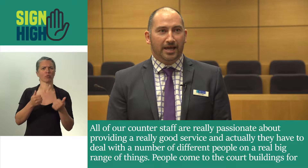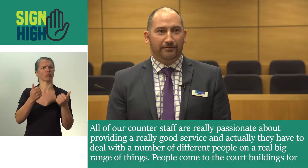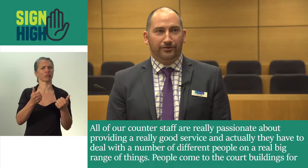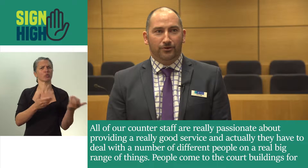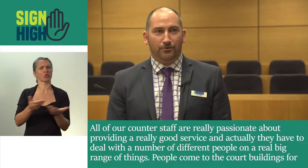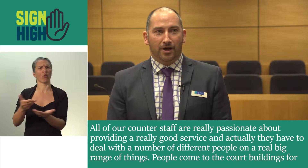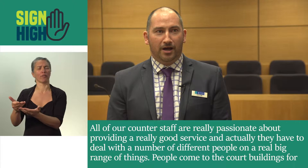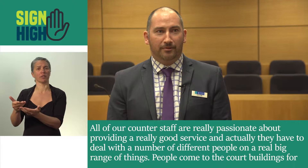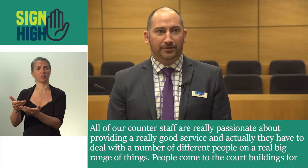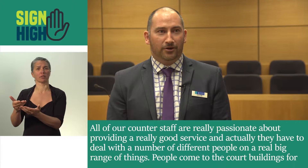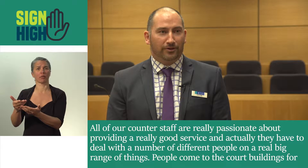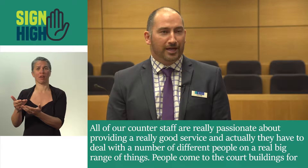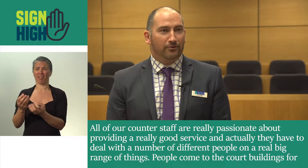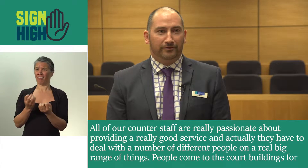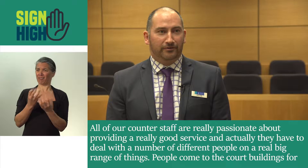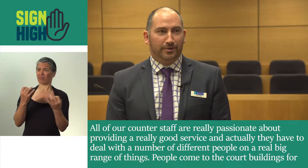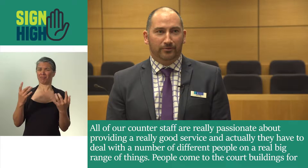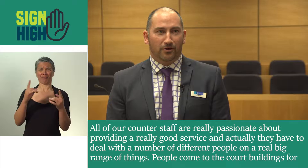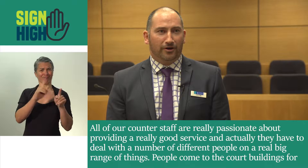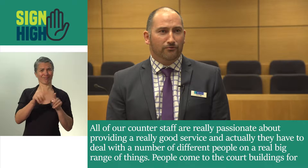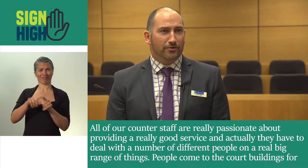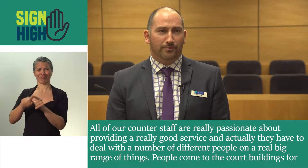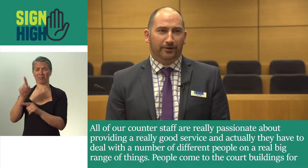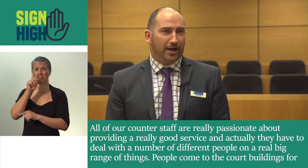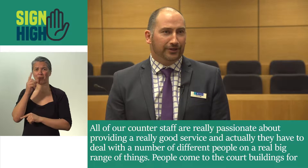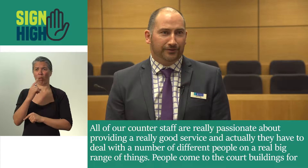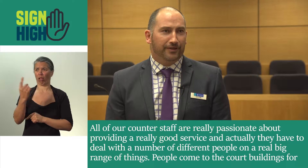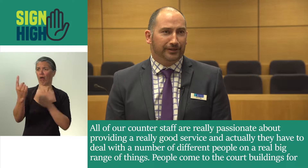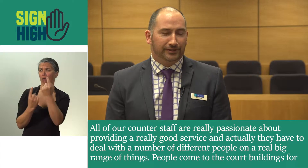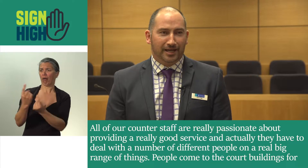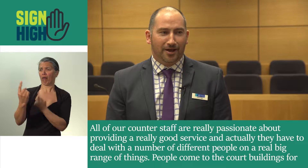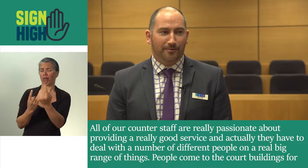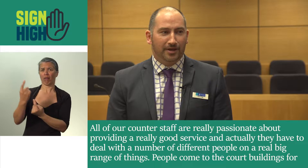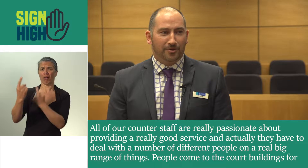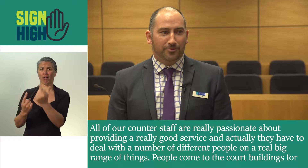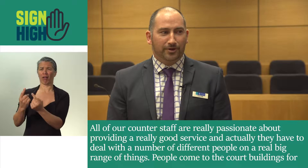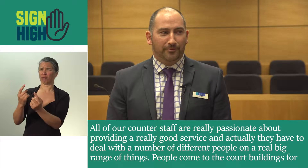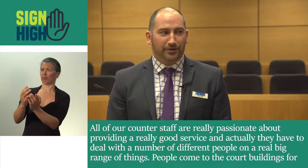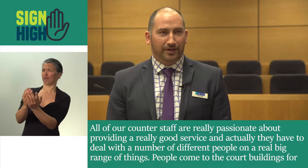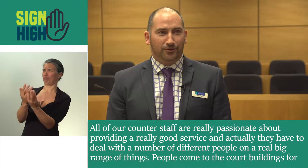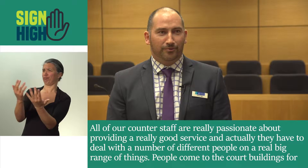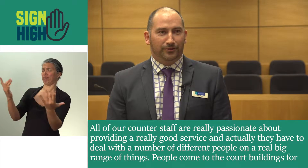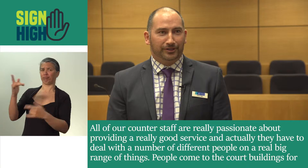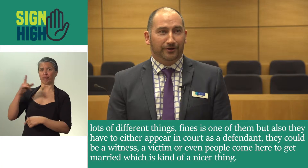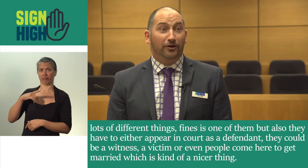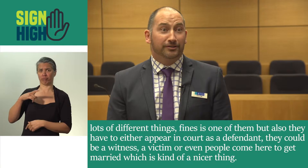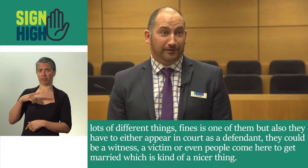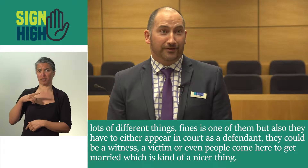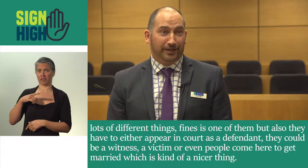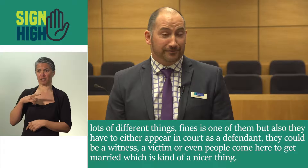have to deal with a number of different people on a real big range of things. People come to the court buildings for lots of different things.